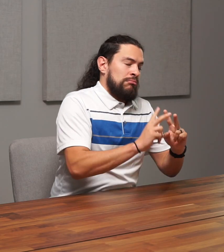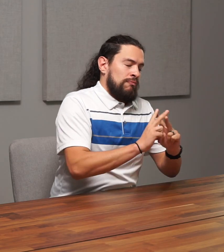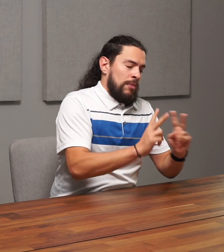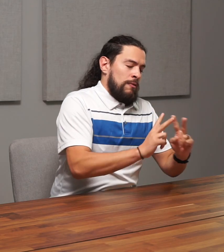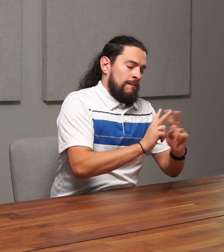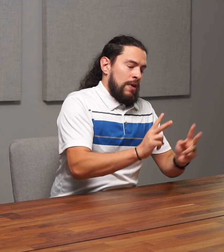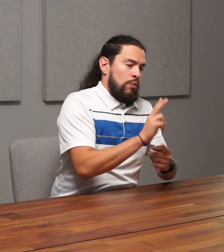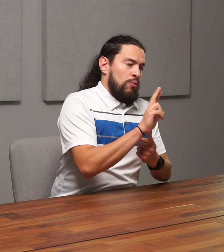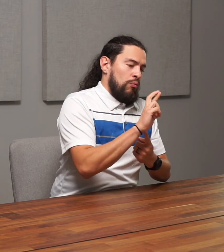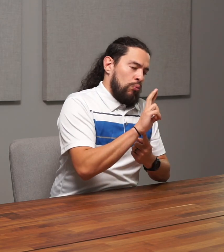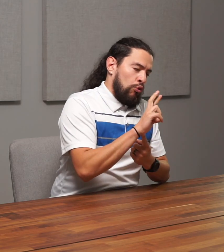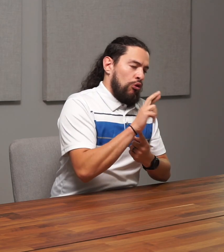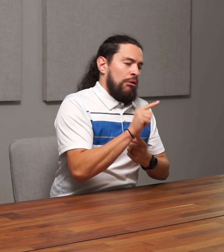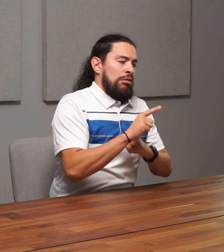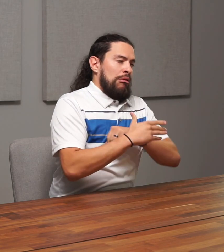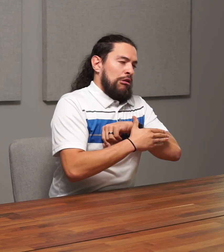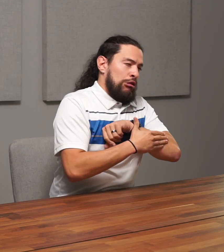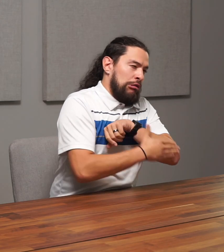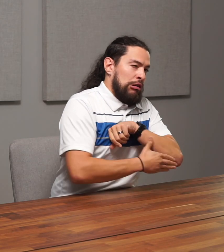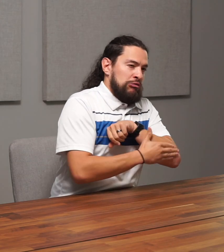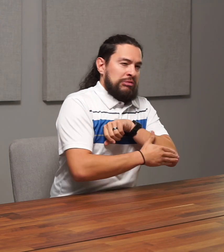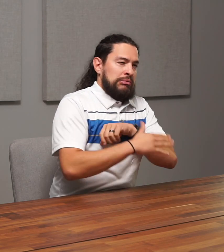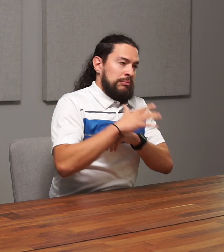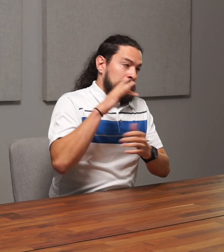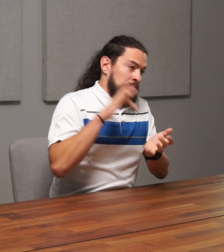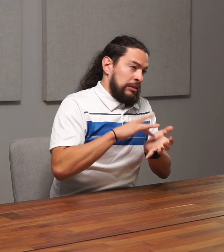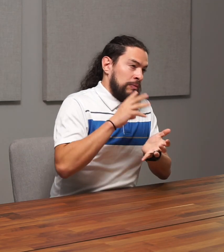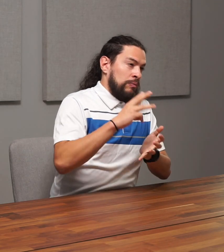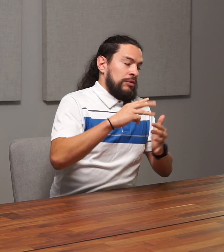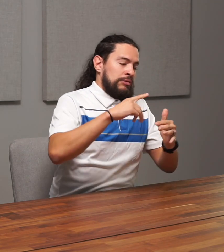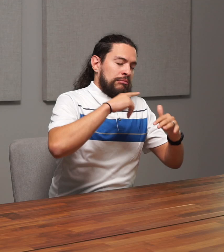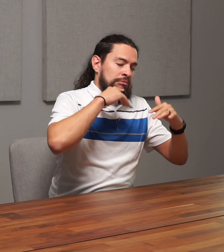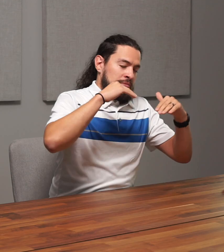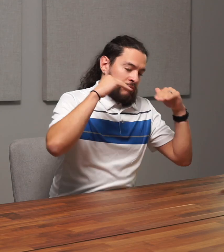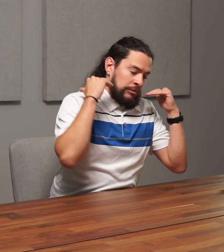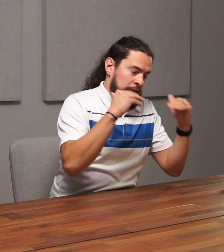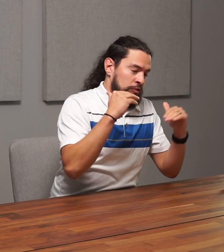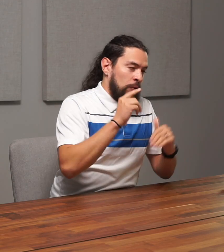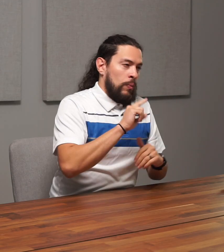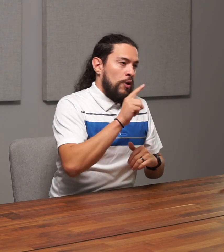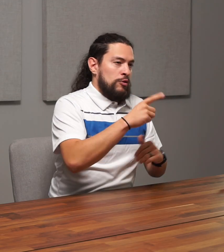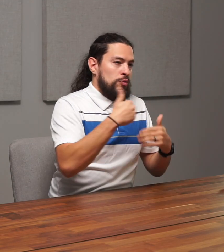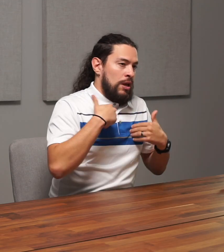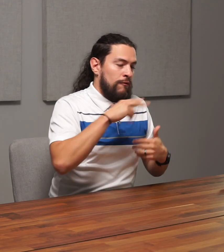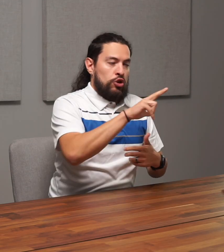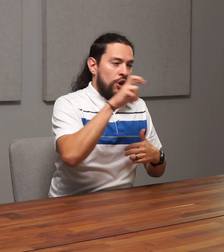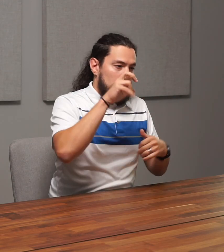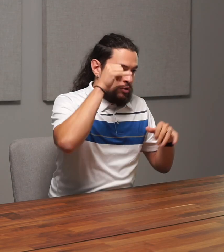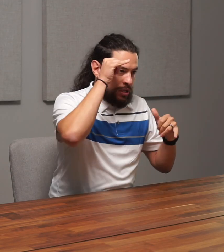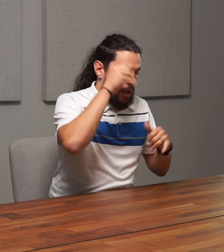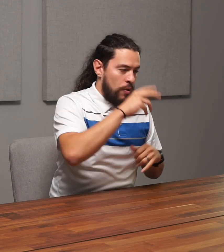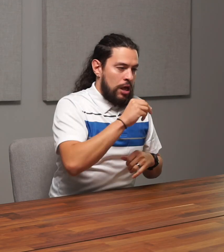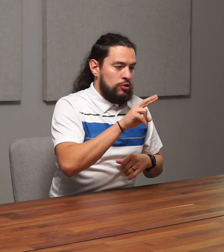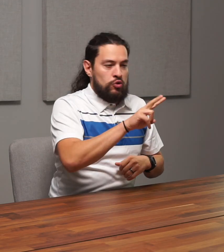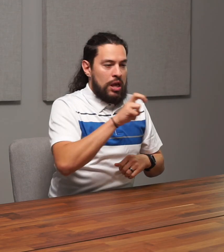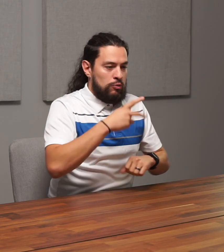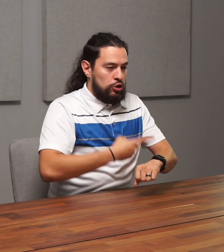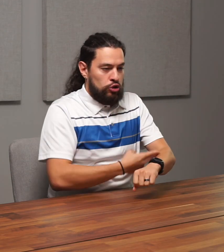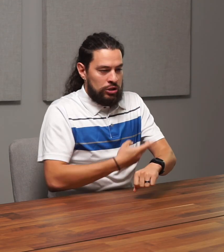has been developed but in very rural areas of the U.S. where there's